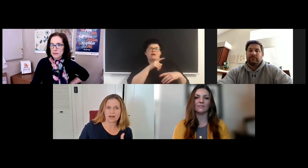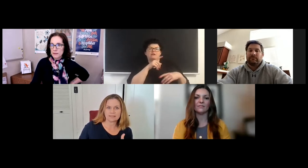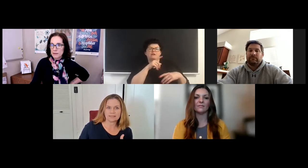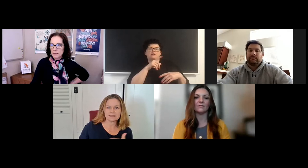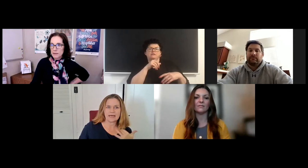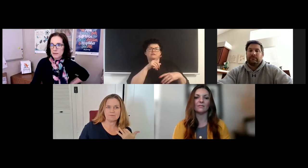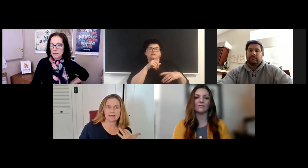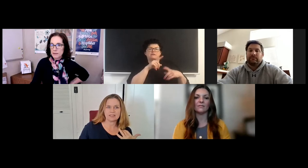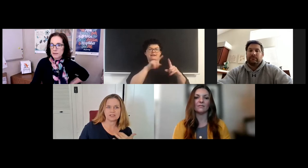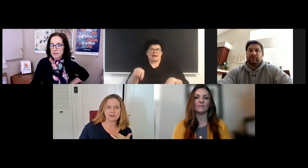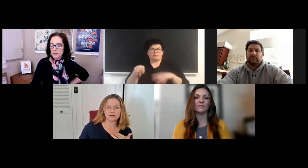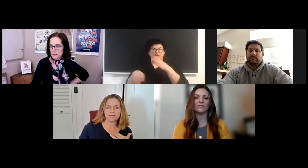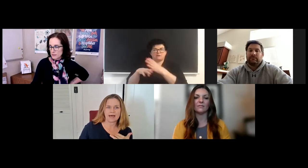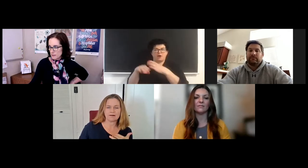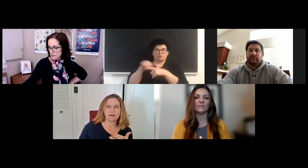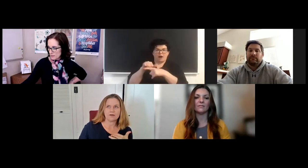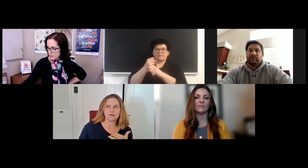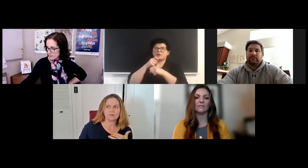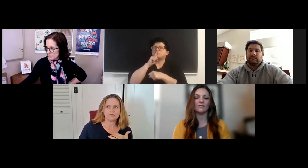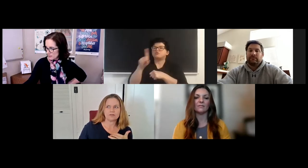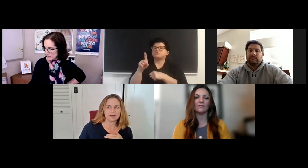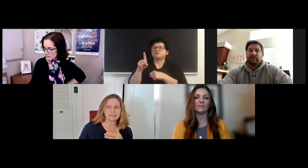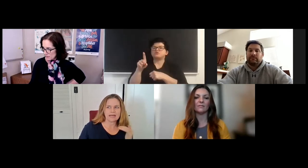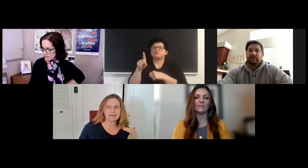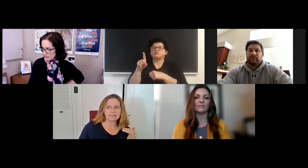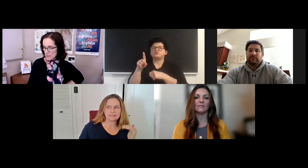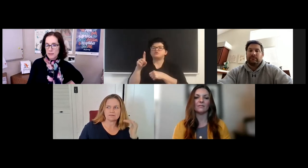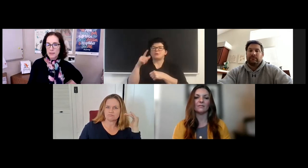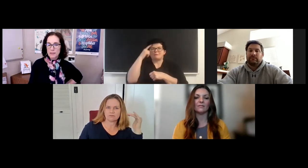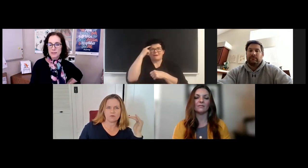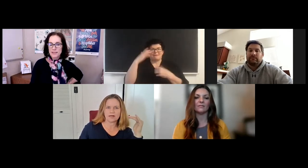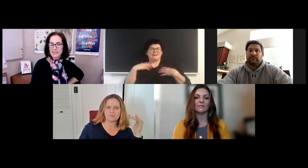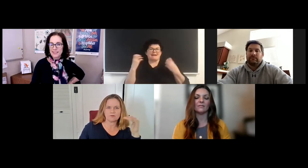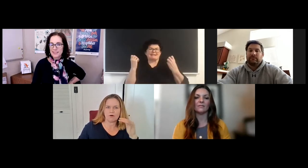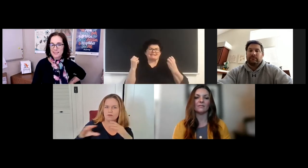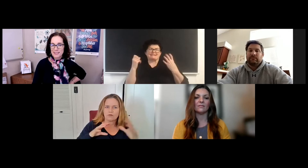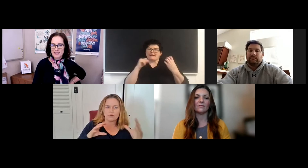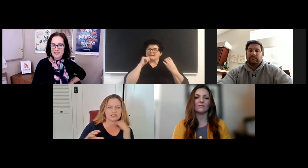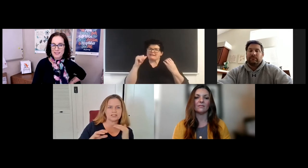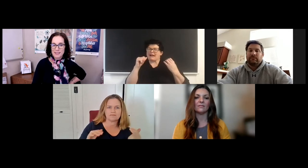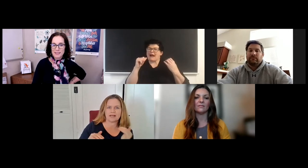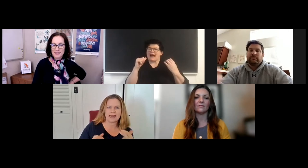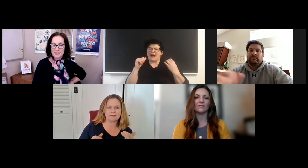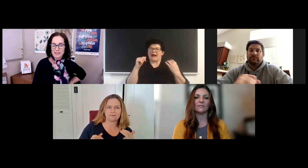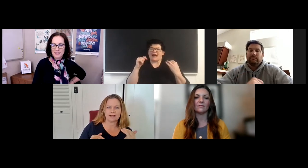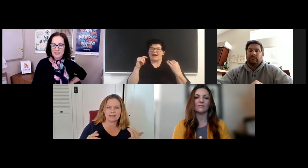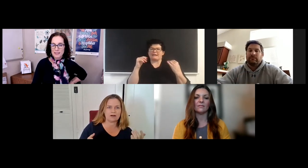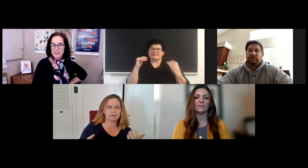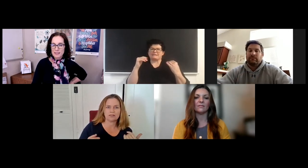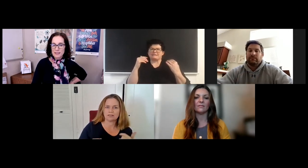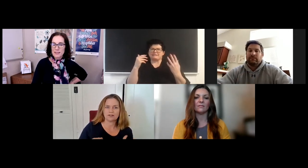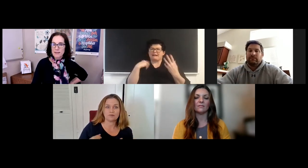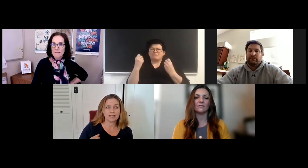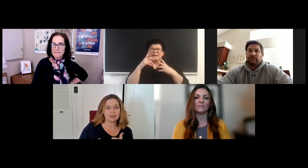soccer practice and made sure that, because my signing isn't quite up to all the questions that I had for Frankie